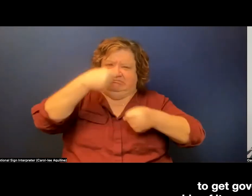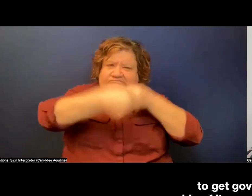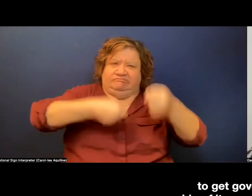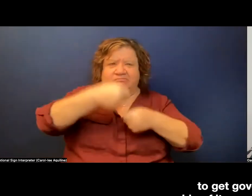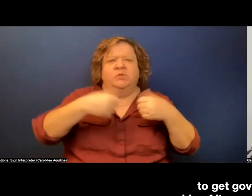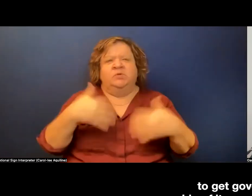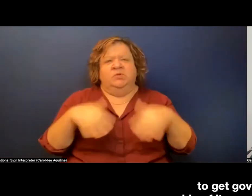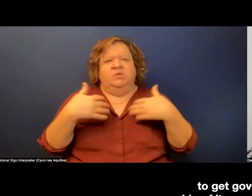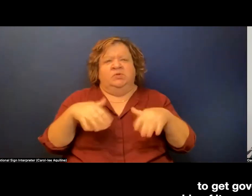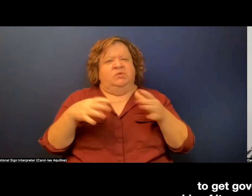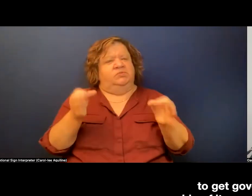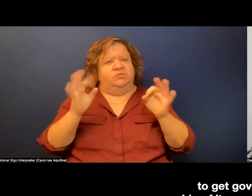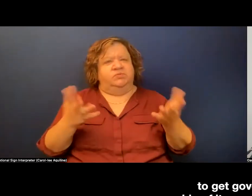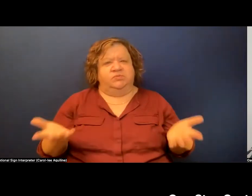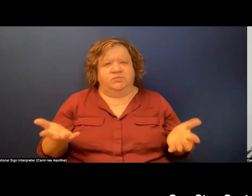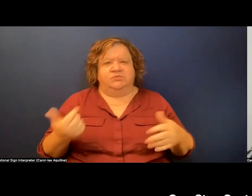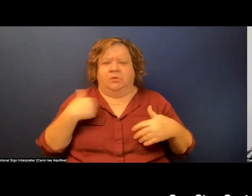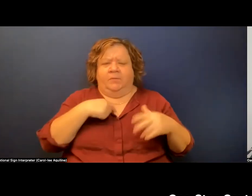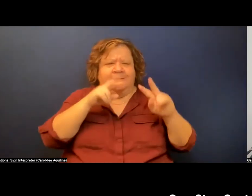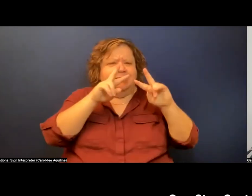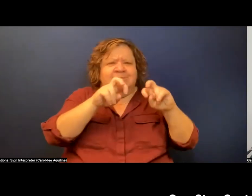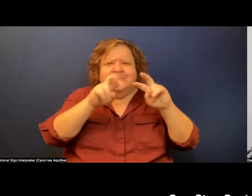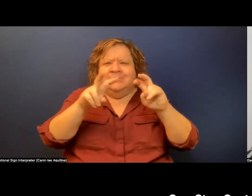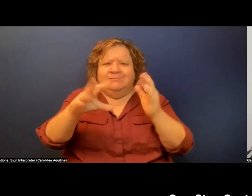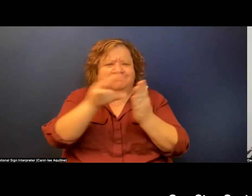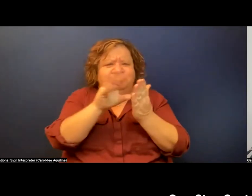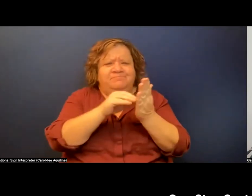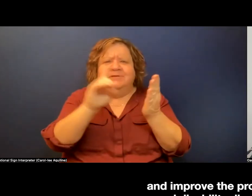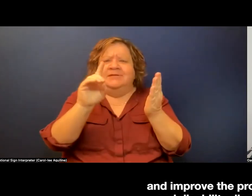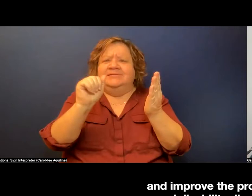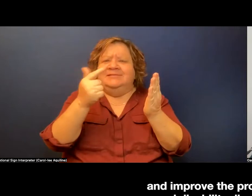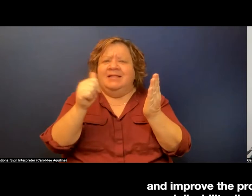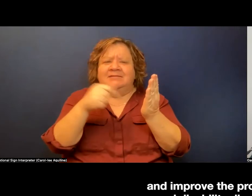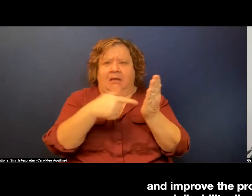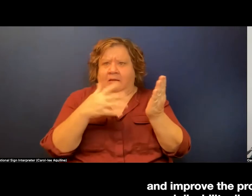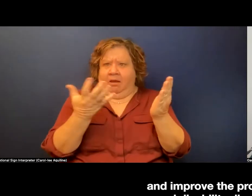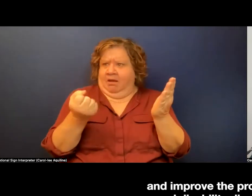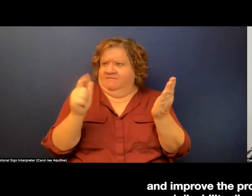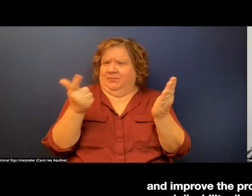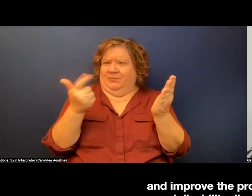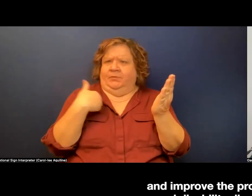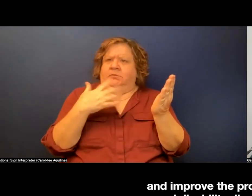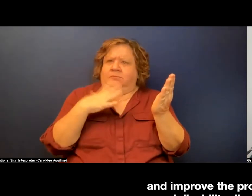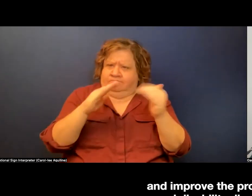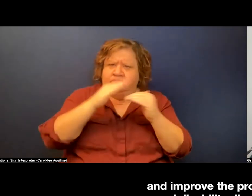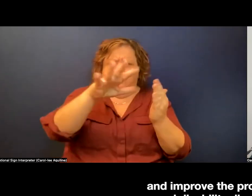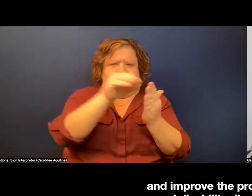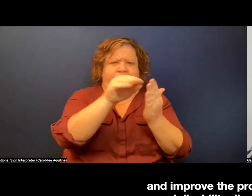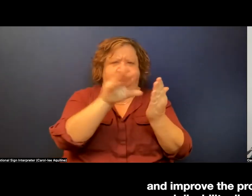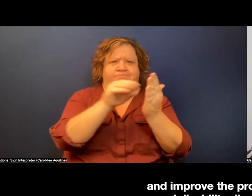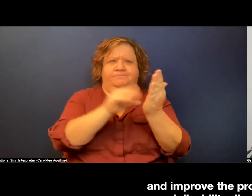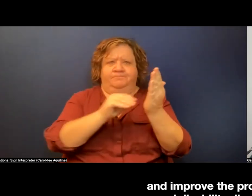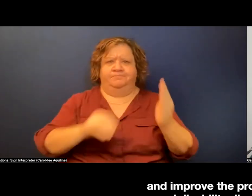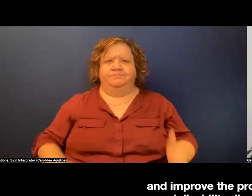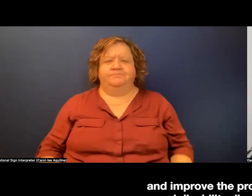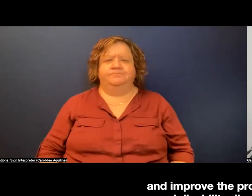government ownership of its mandate to make the one-stop centers accessible and improve the collection of gender